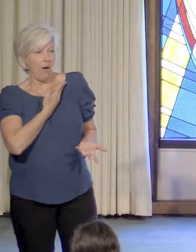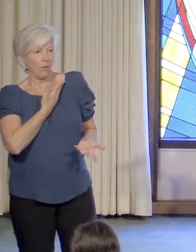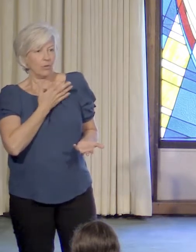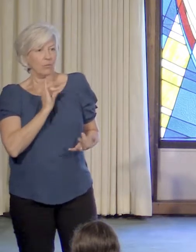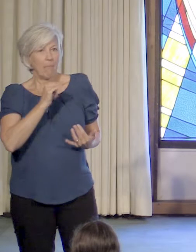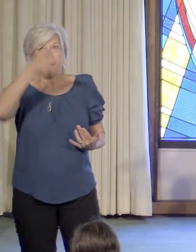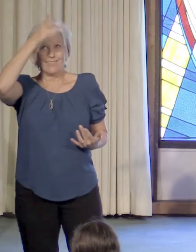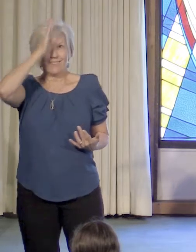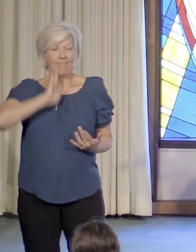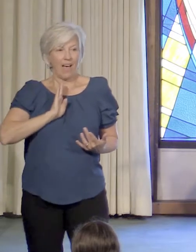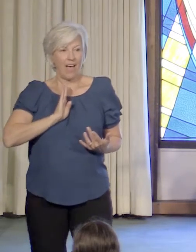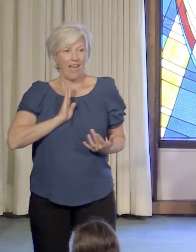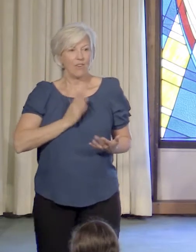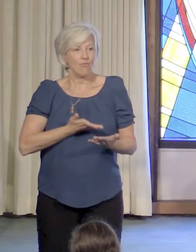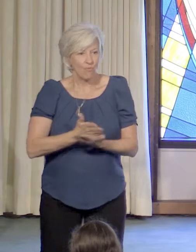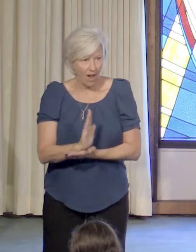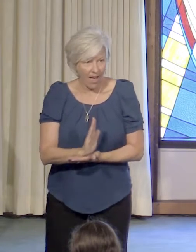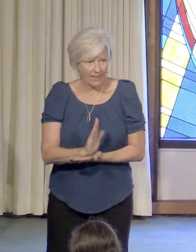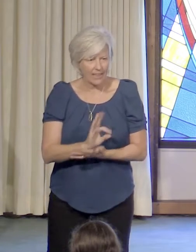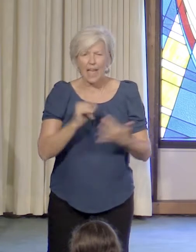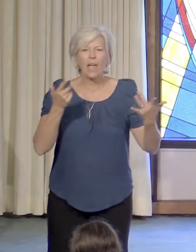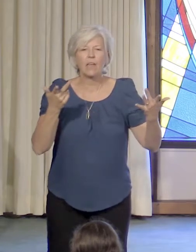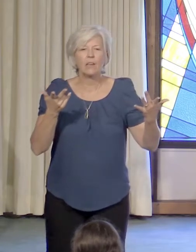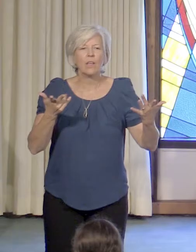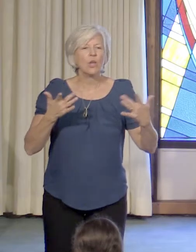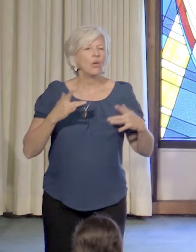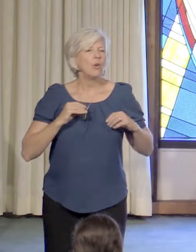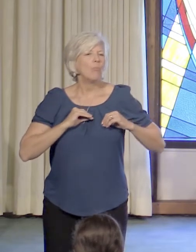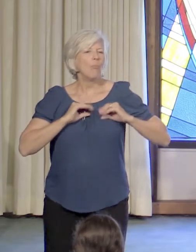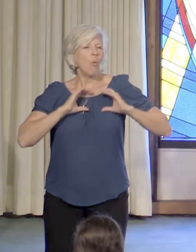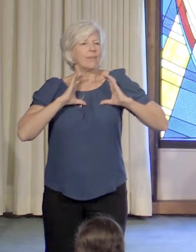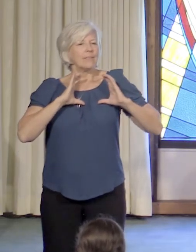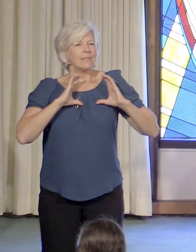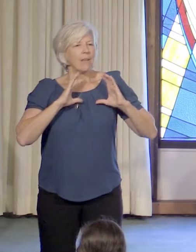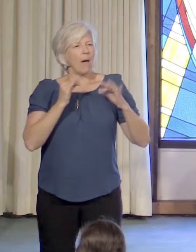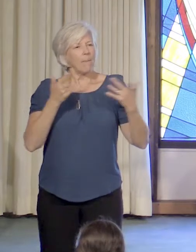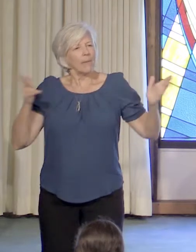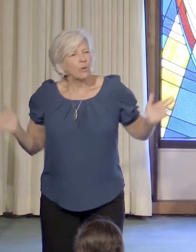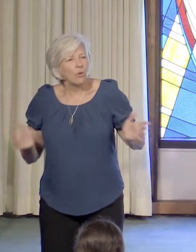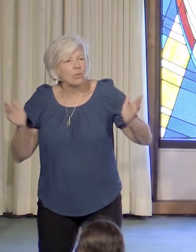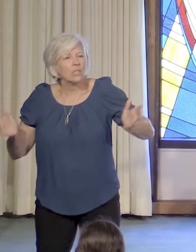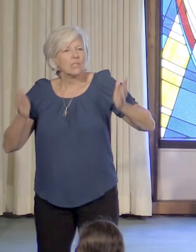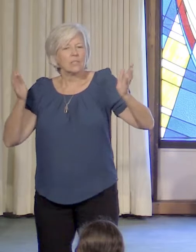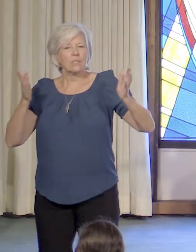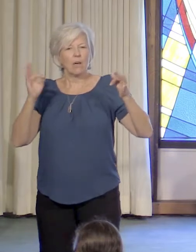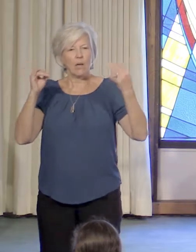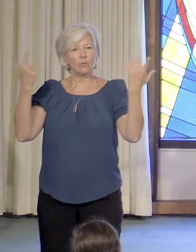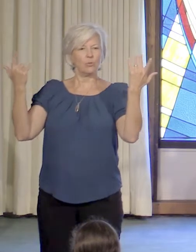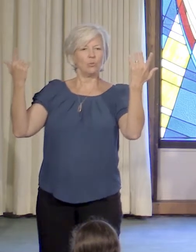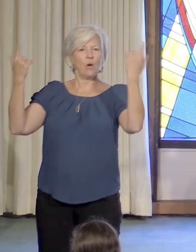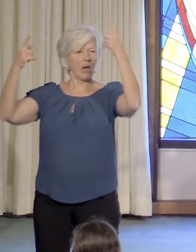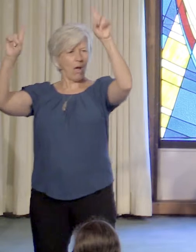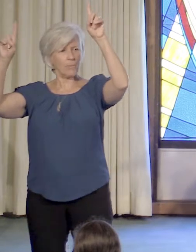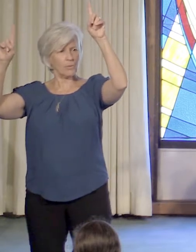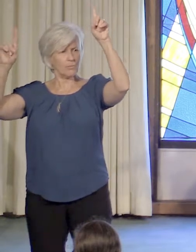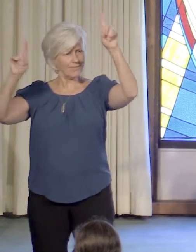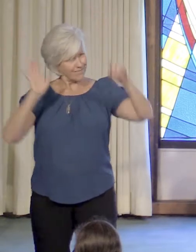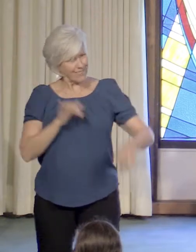us up and urges us onward to accomplishment. You know, and that's the